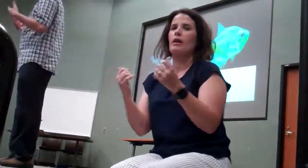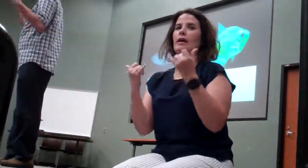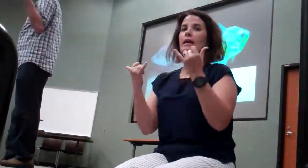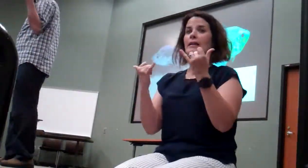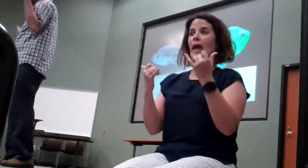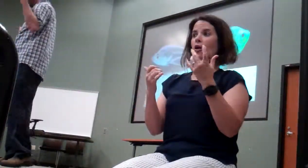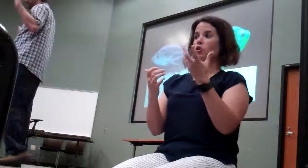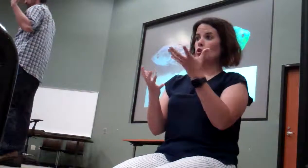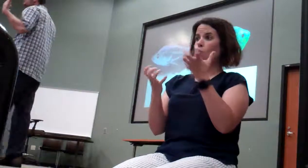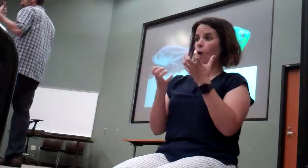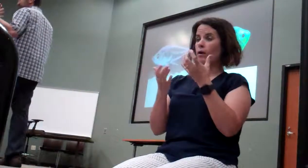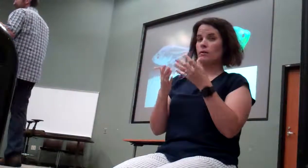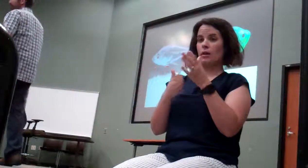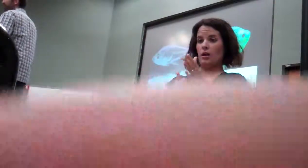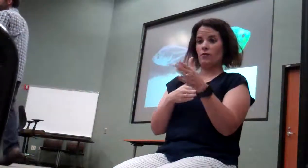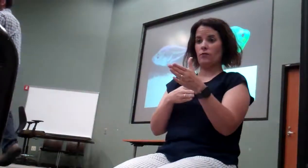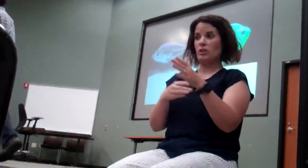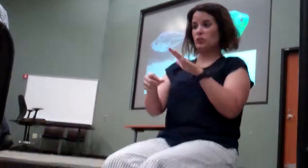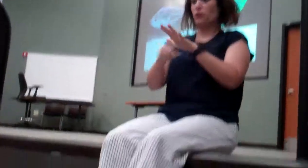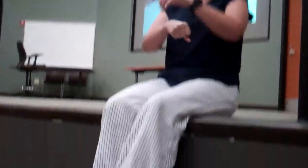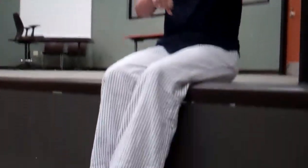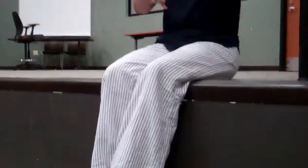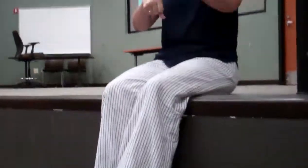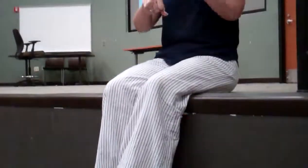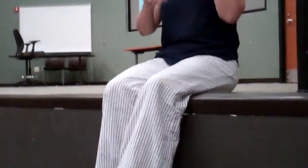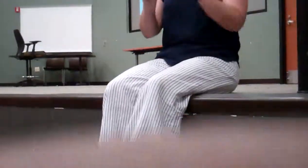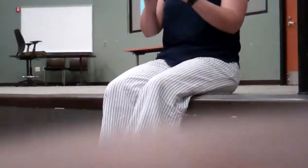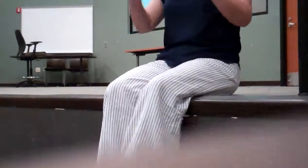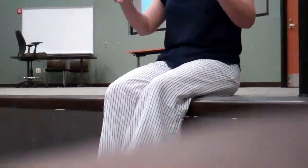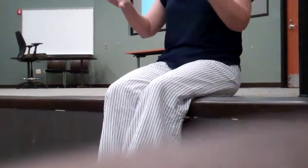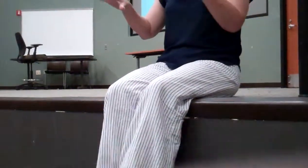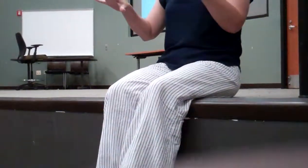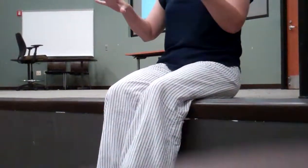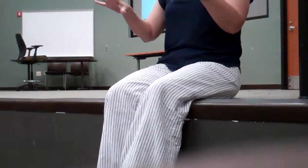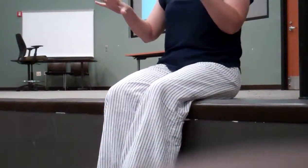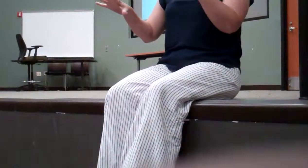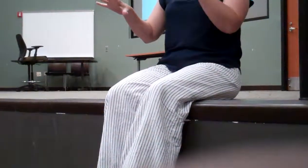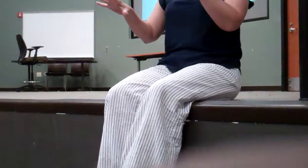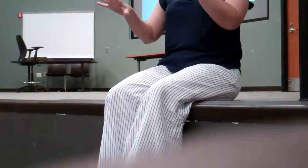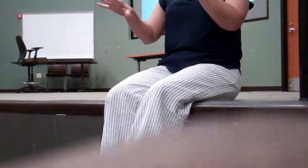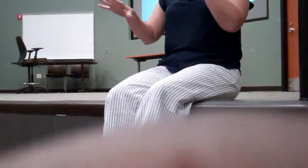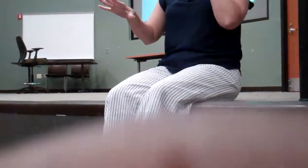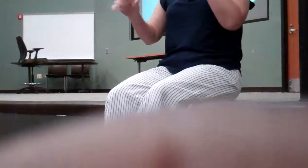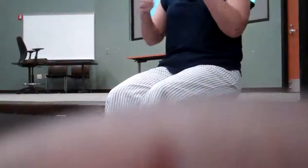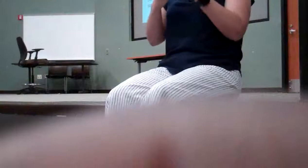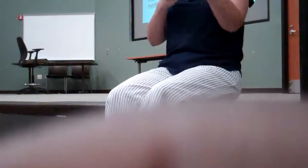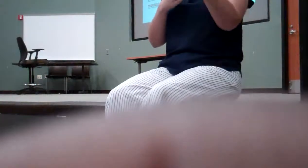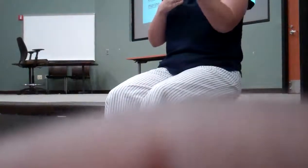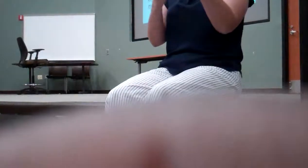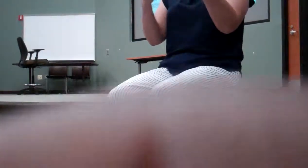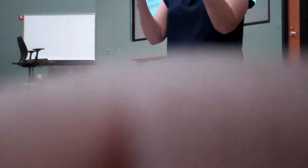glow for their entire existence because they are, as the company says, born that way.